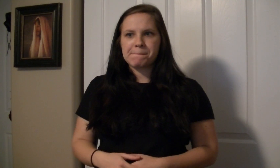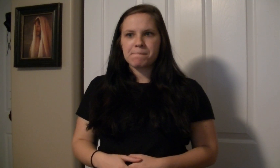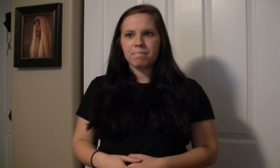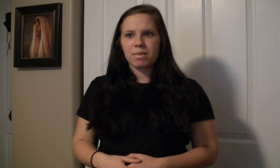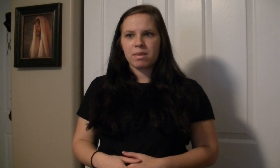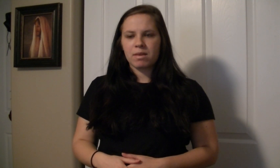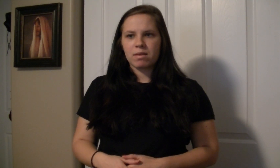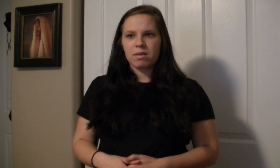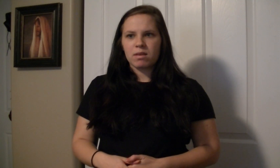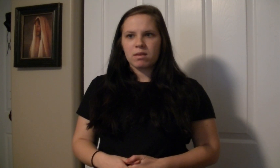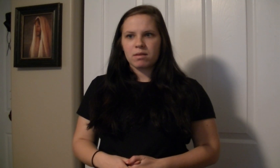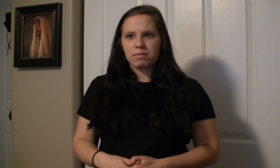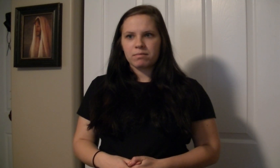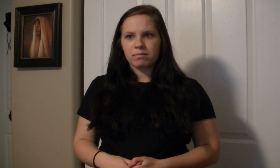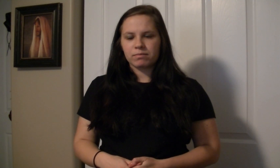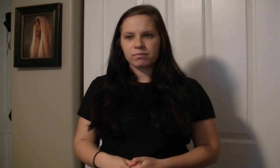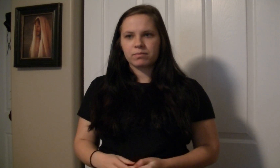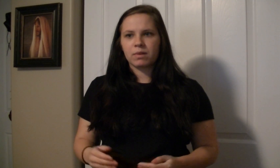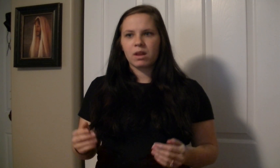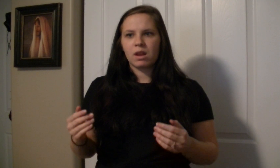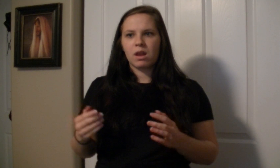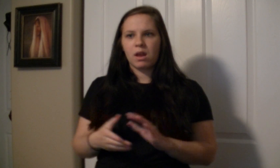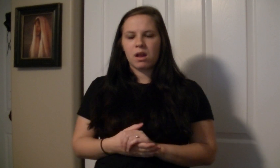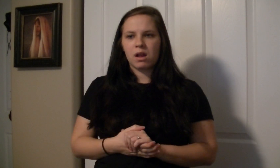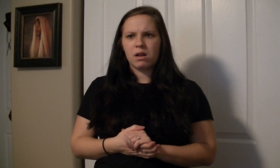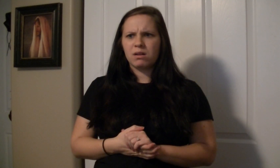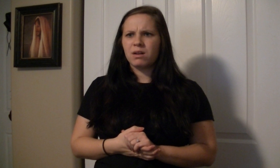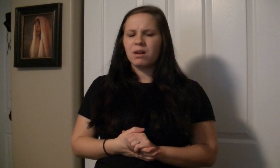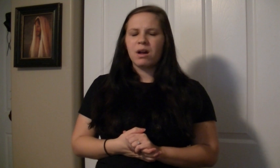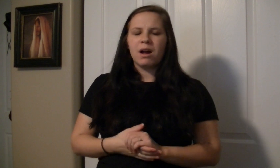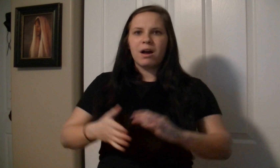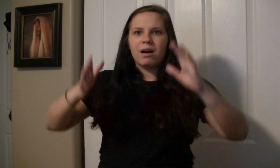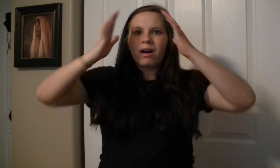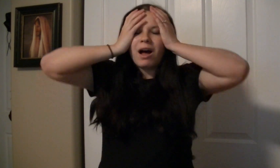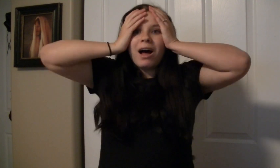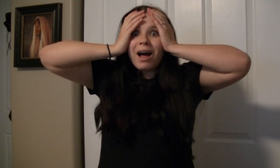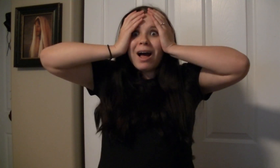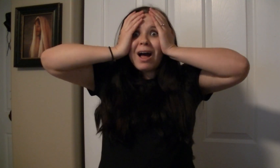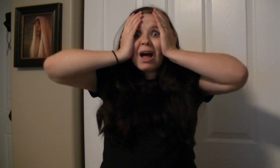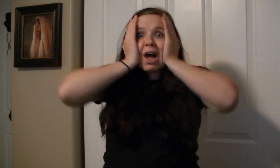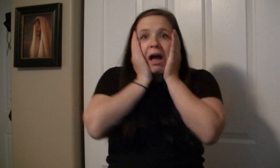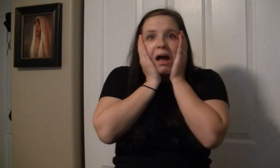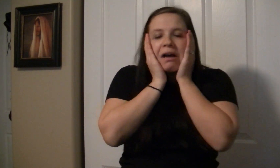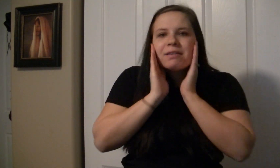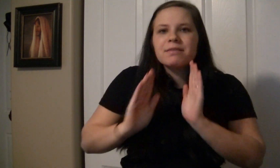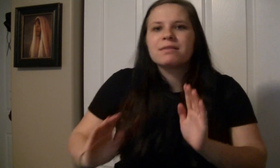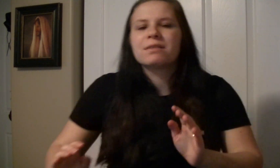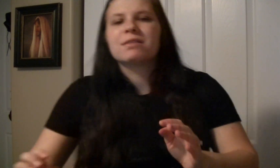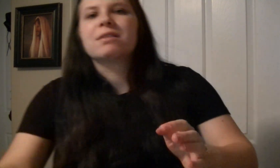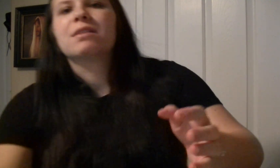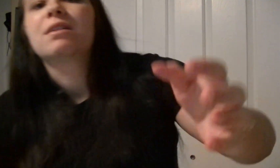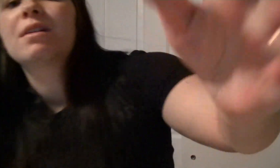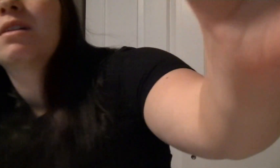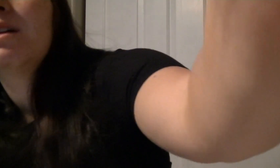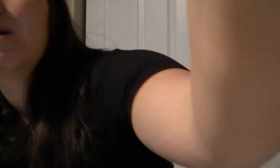and sentencing is set. At that time, the defendant is sentenced,